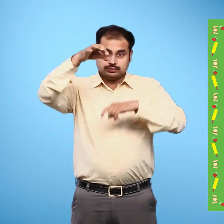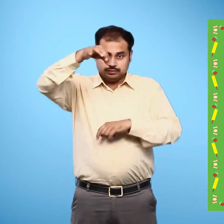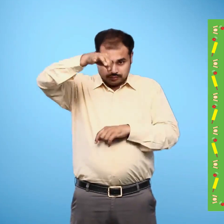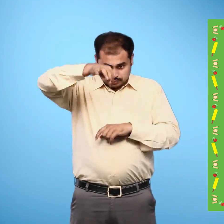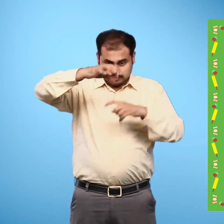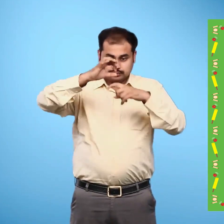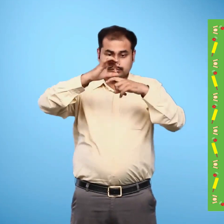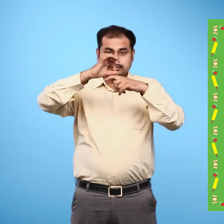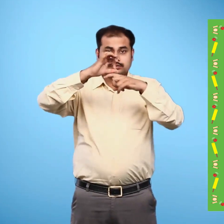2 rupee coin.